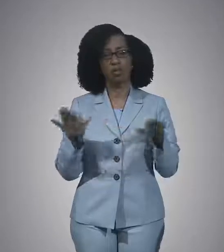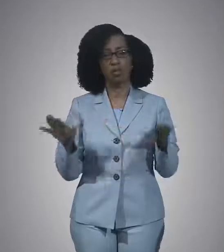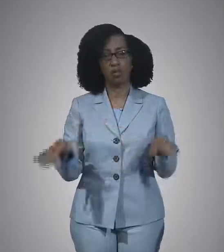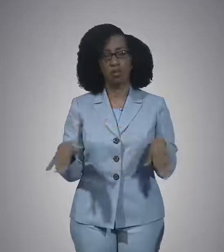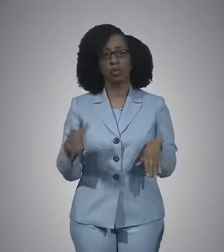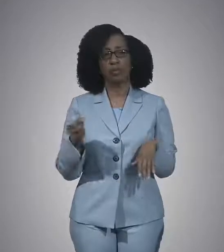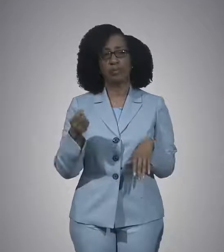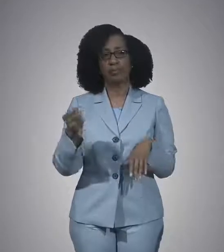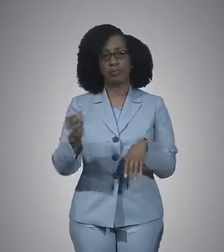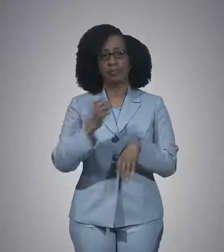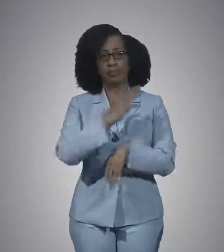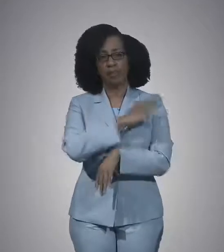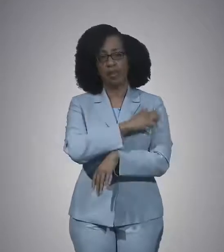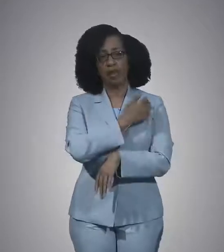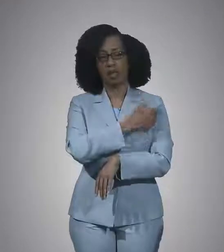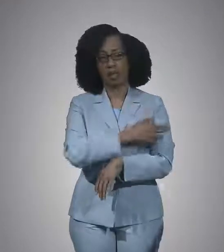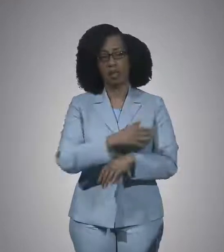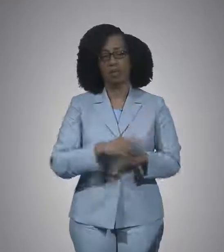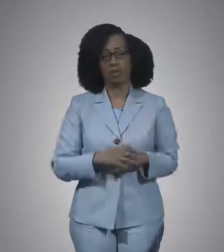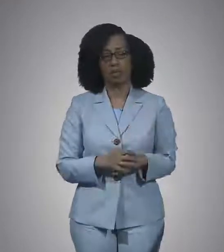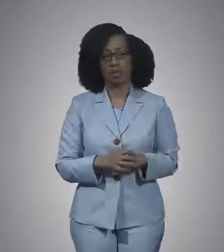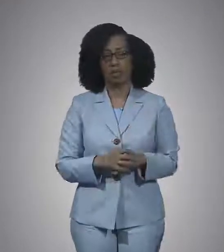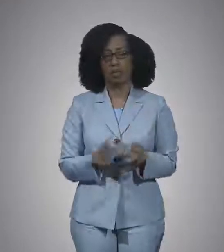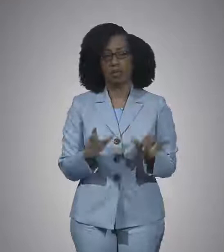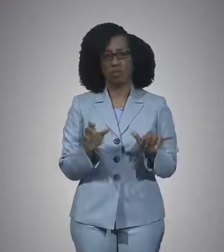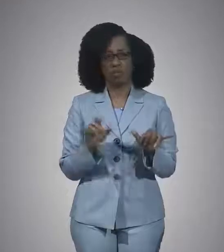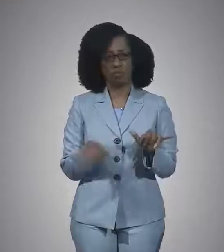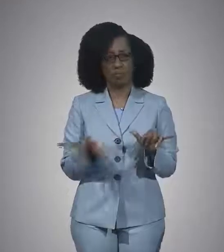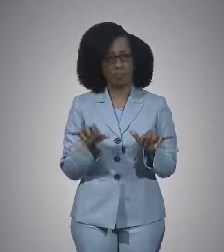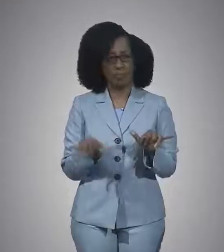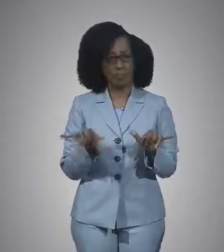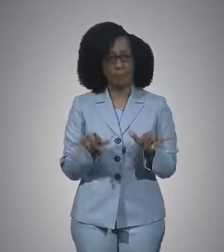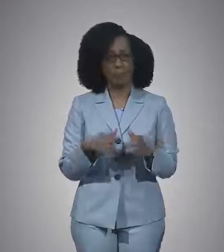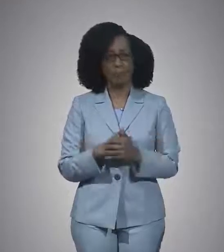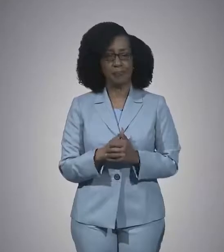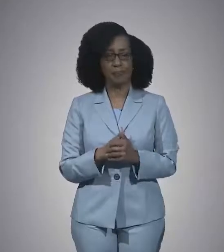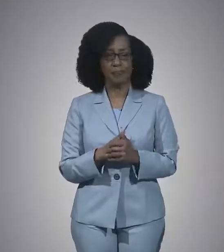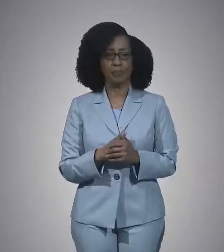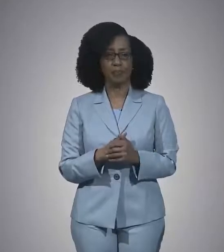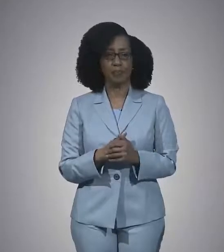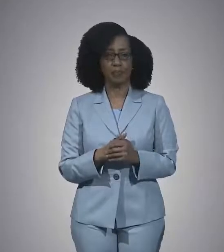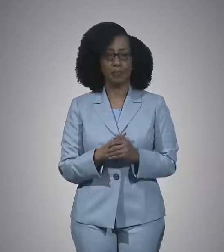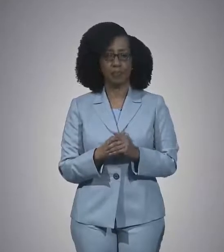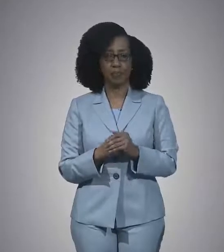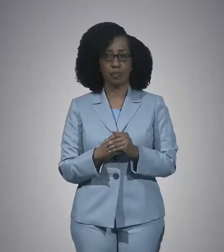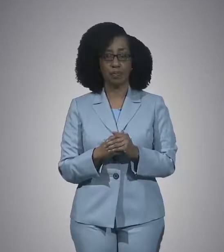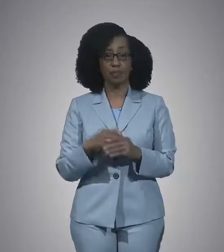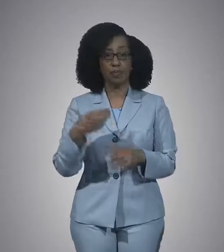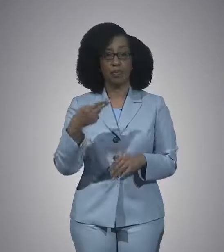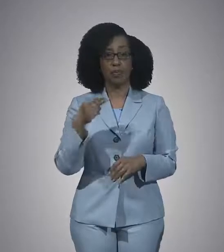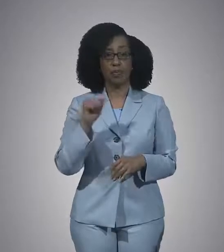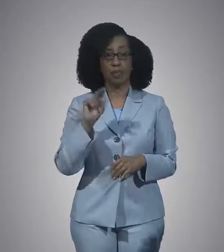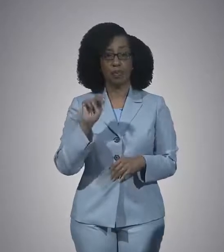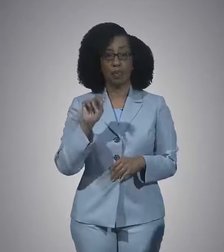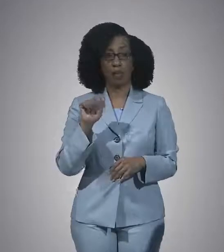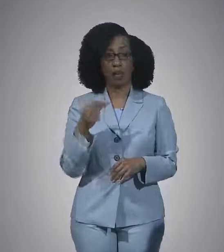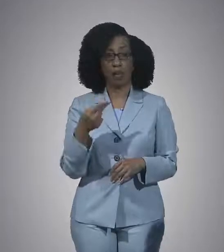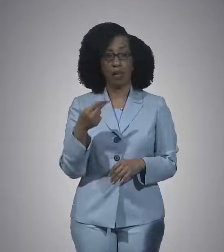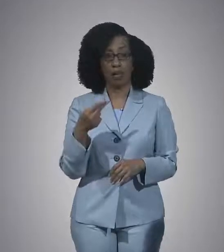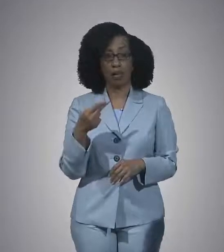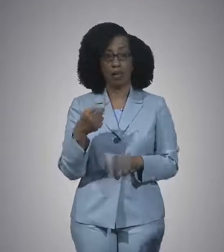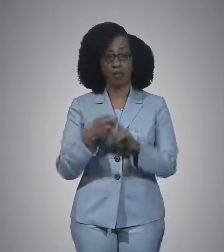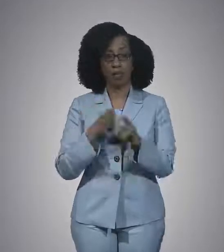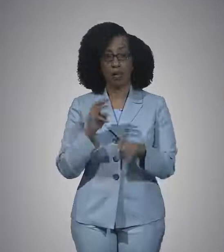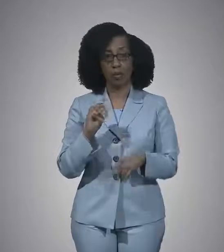the hospital. So it's stayed relatively steady state. Back to Hannah Grabenstein, MLK 50.